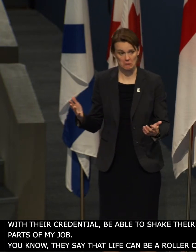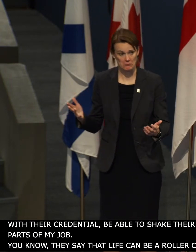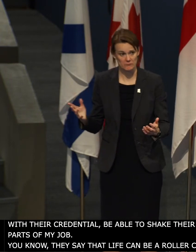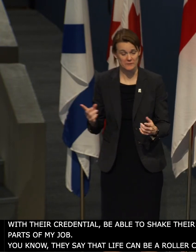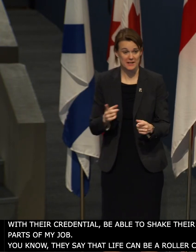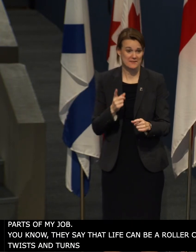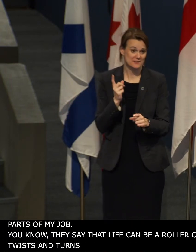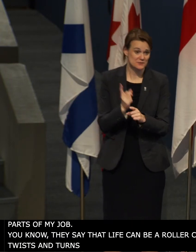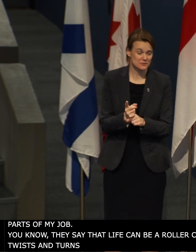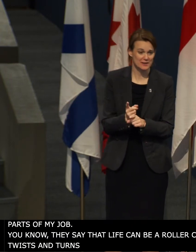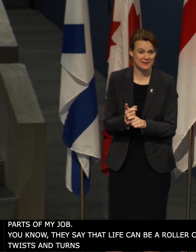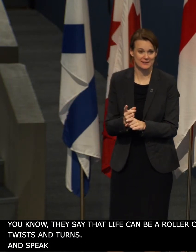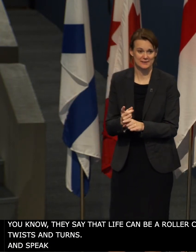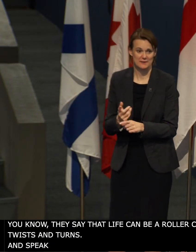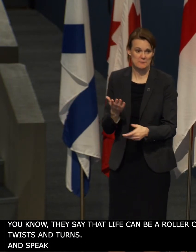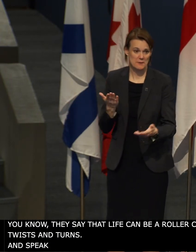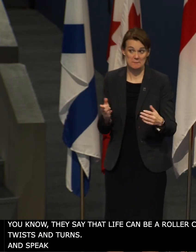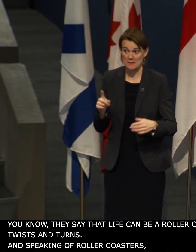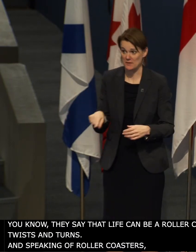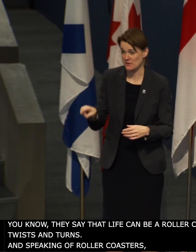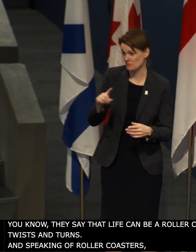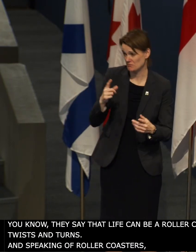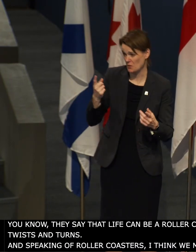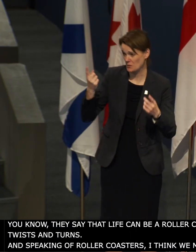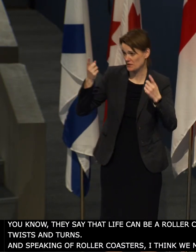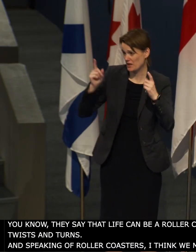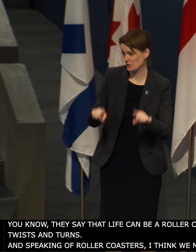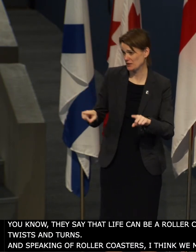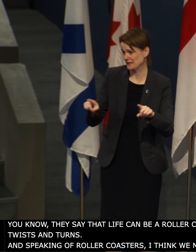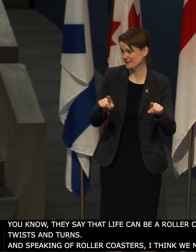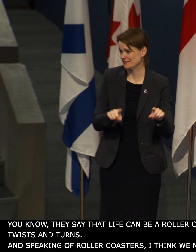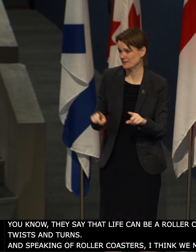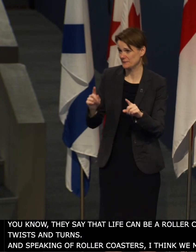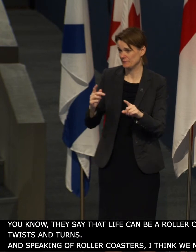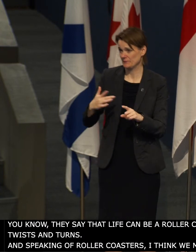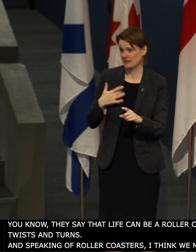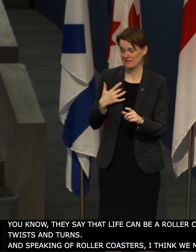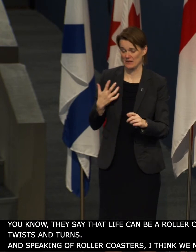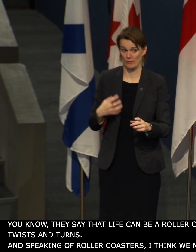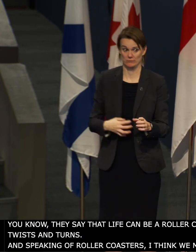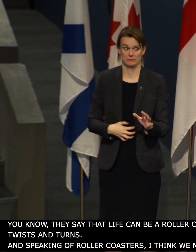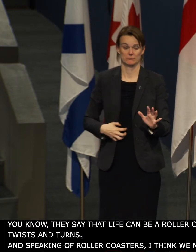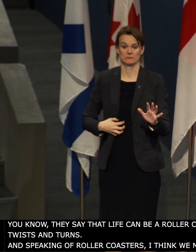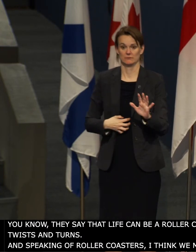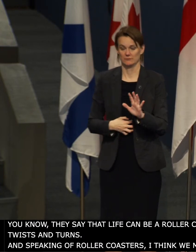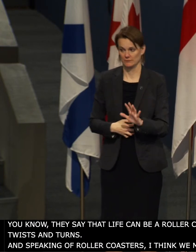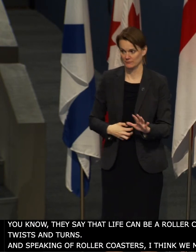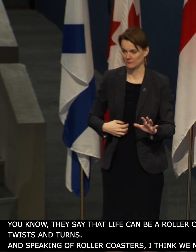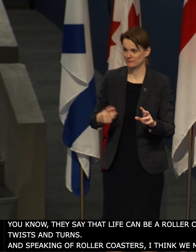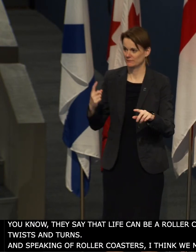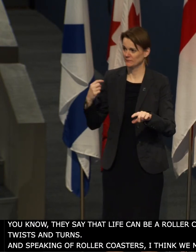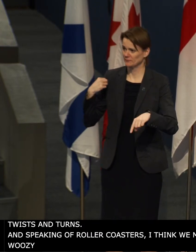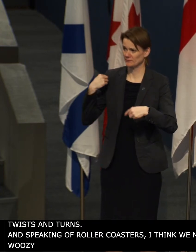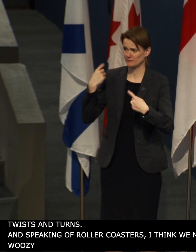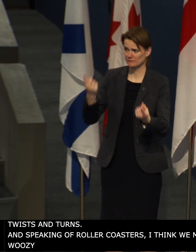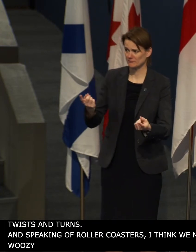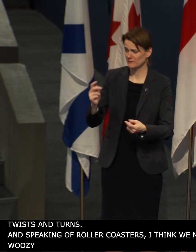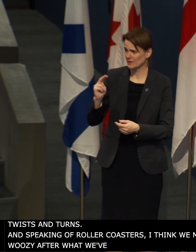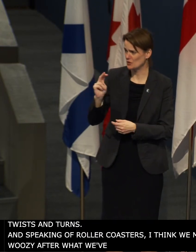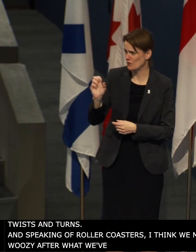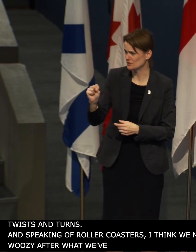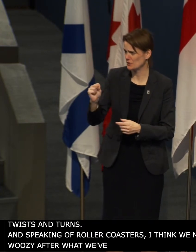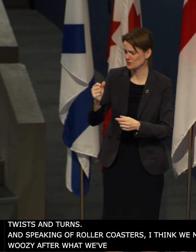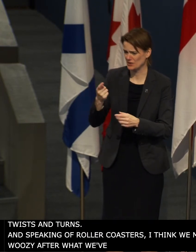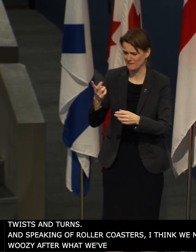of roller coasters, I think we may all agree that we're probably all still feeling a bit woozy after what we've been through for the past